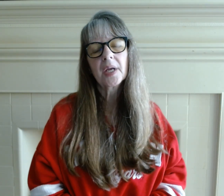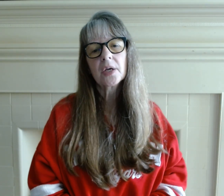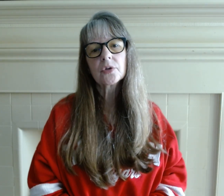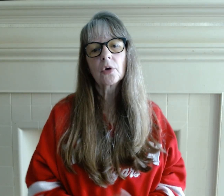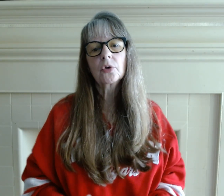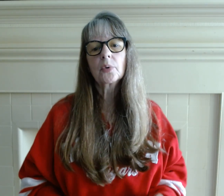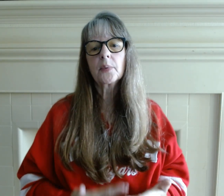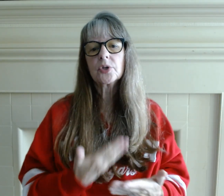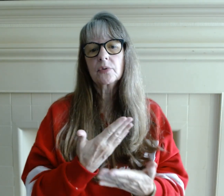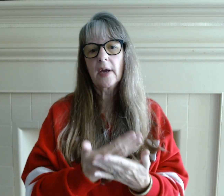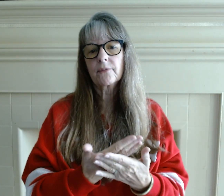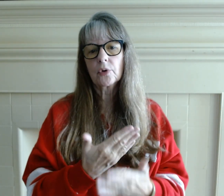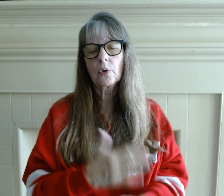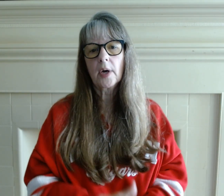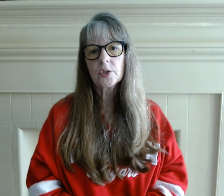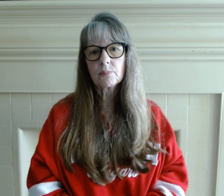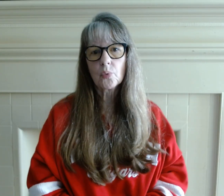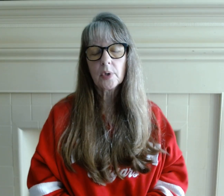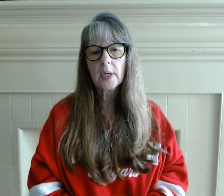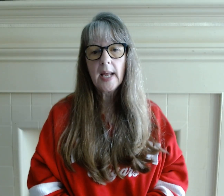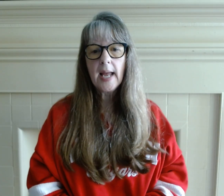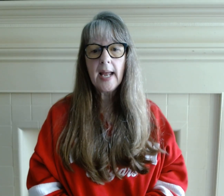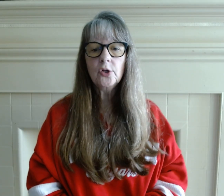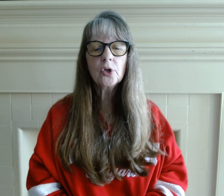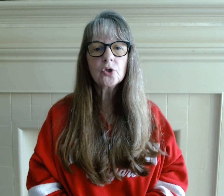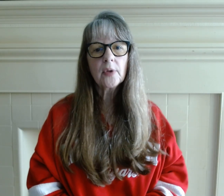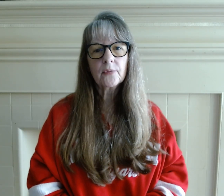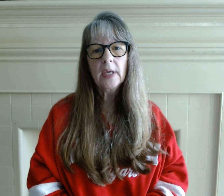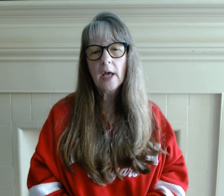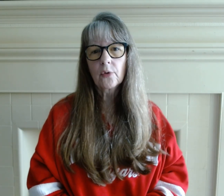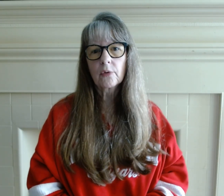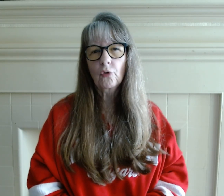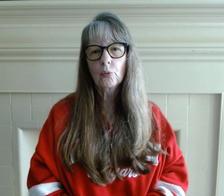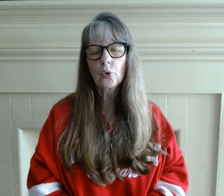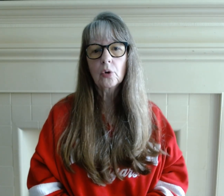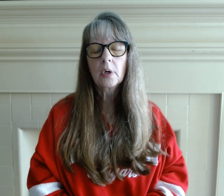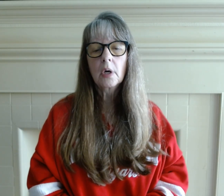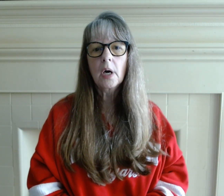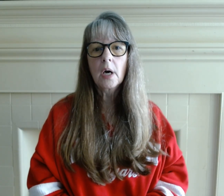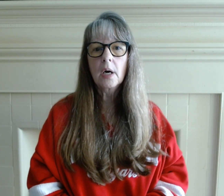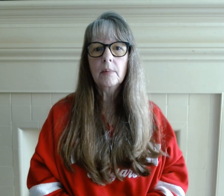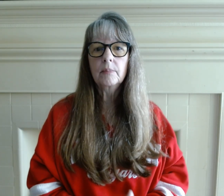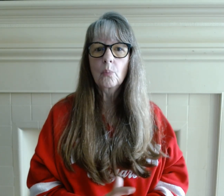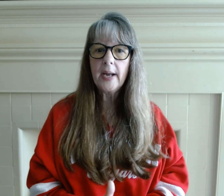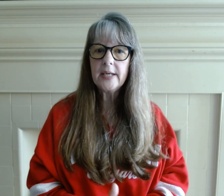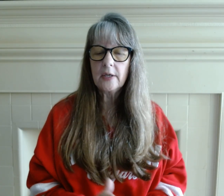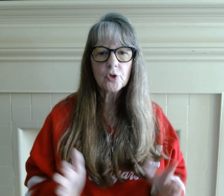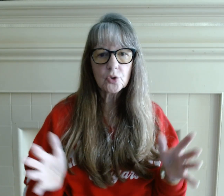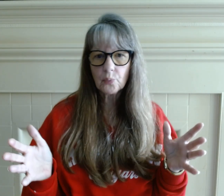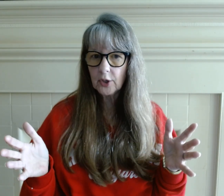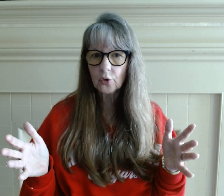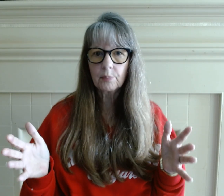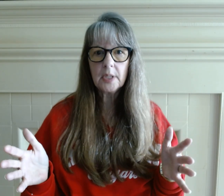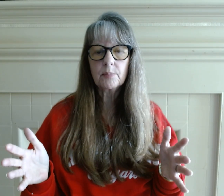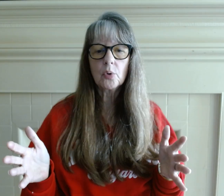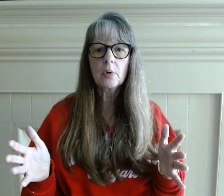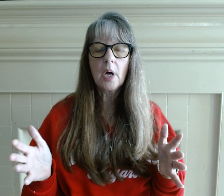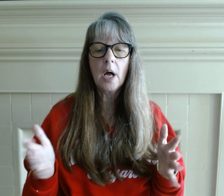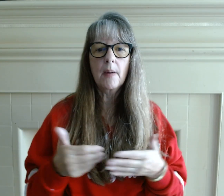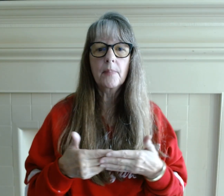So you would always do that for Christ born. And you could do that in other formal ways of just regular people. The